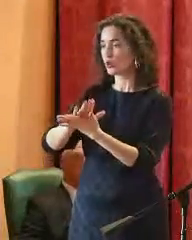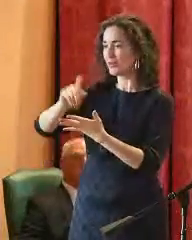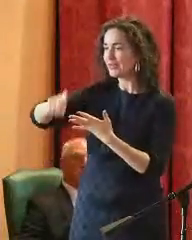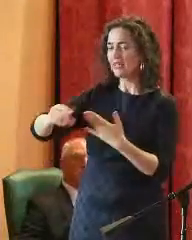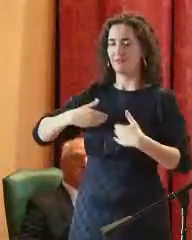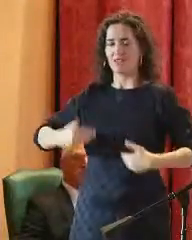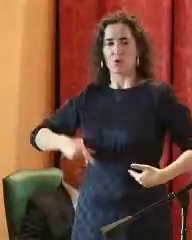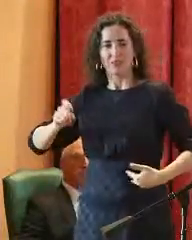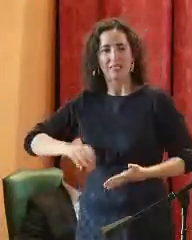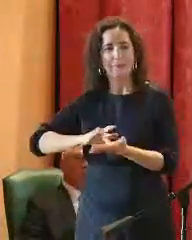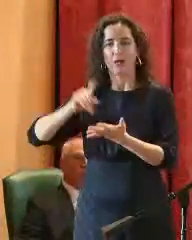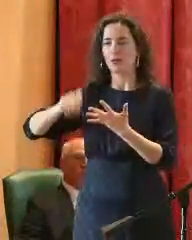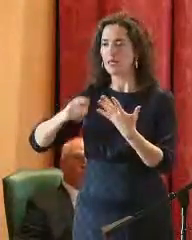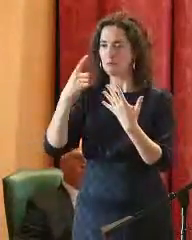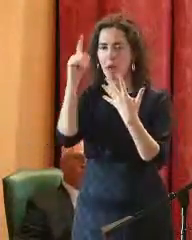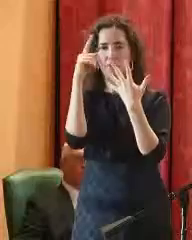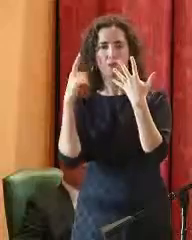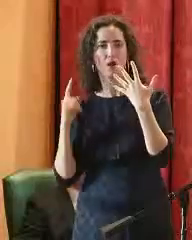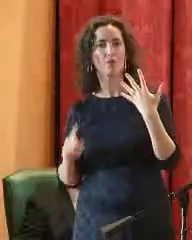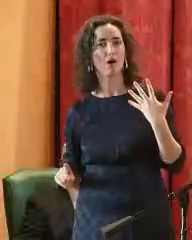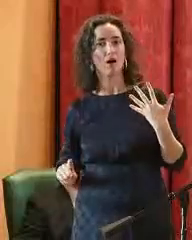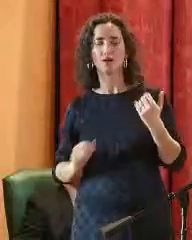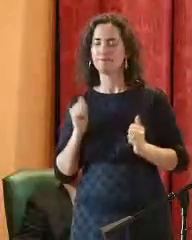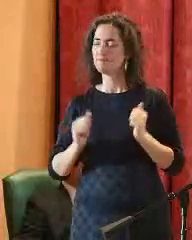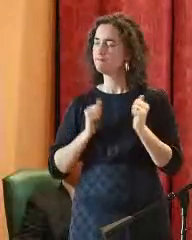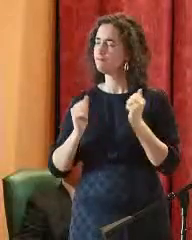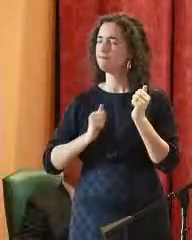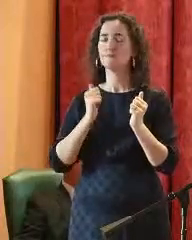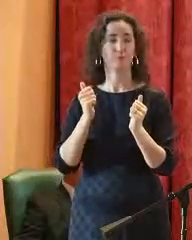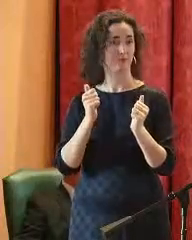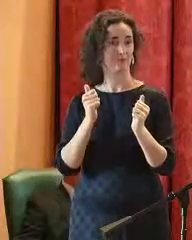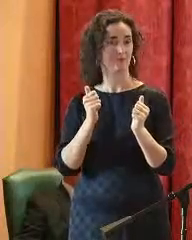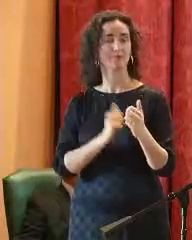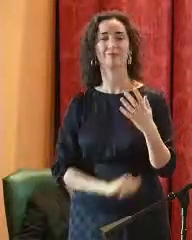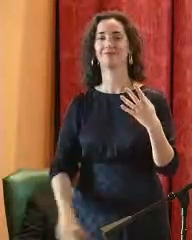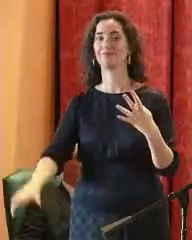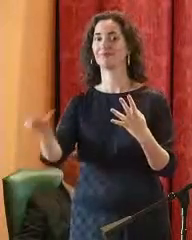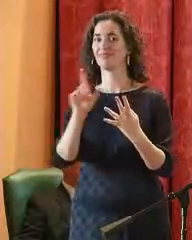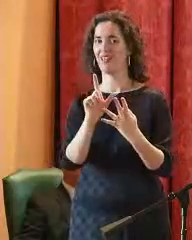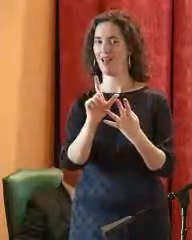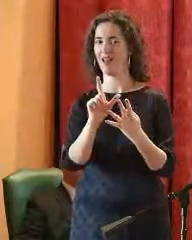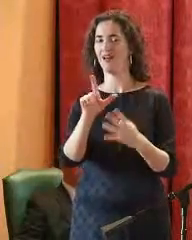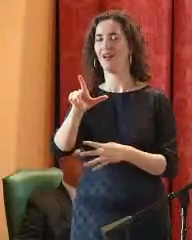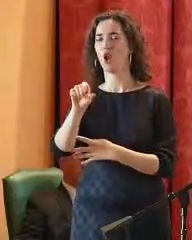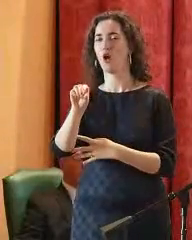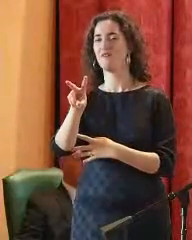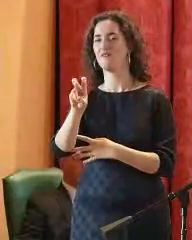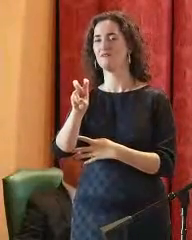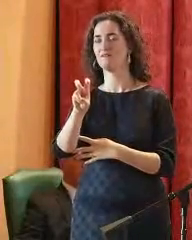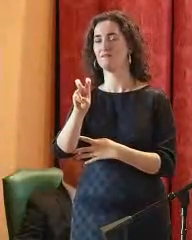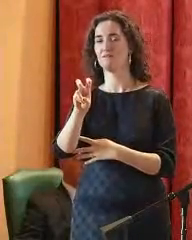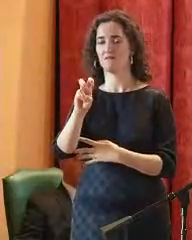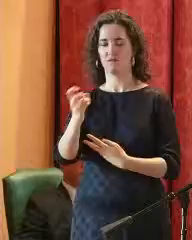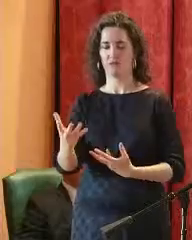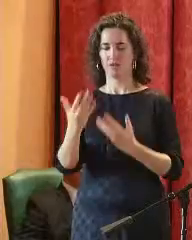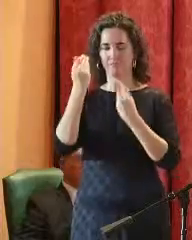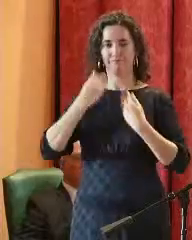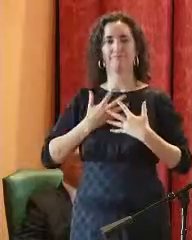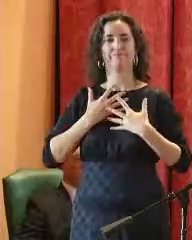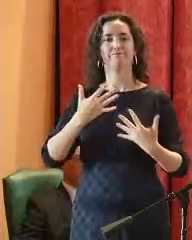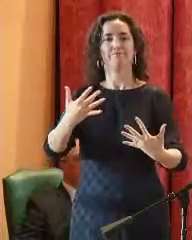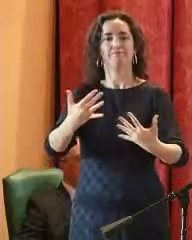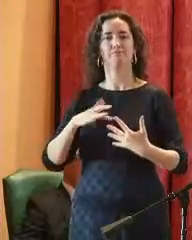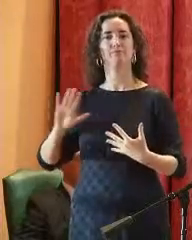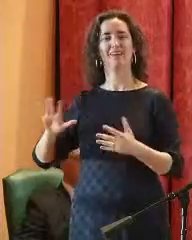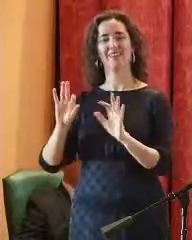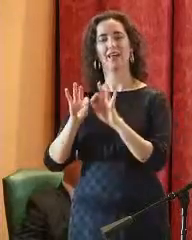need, medical need, it is done above and beyond. The L will be for love personified. This